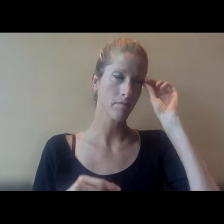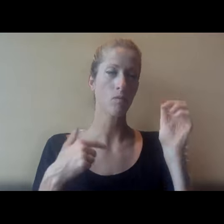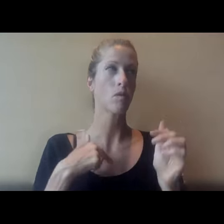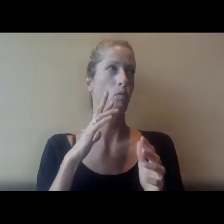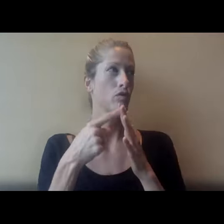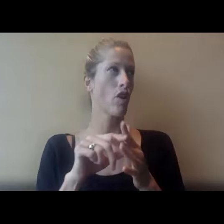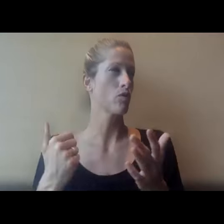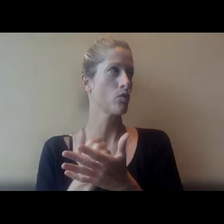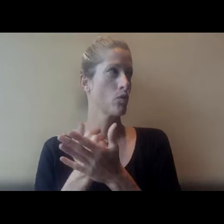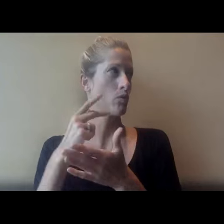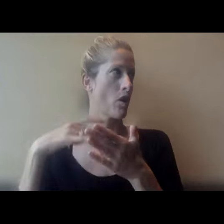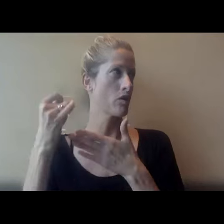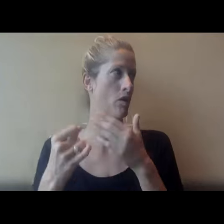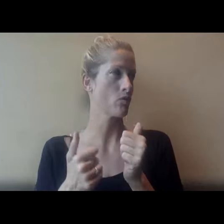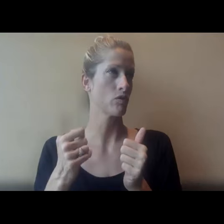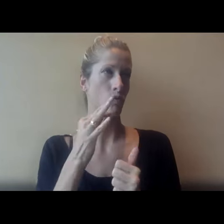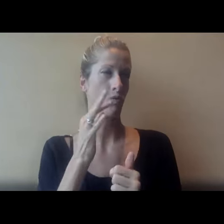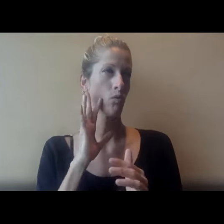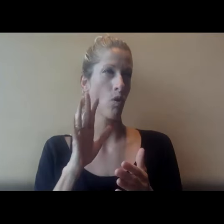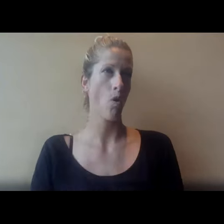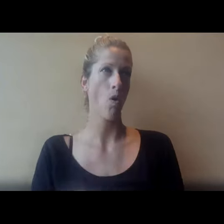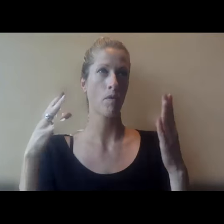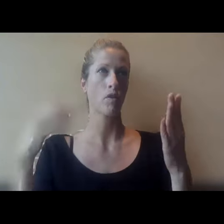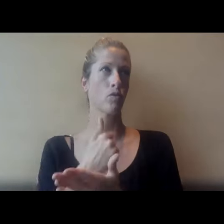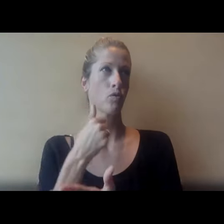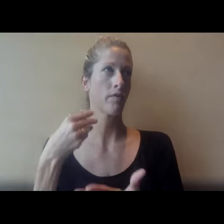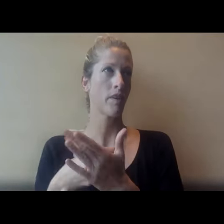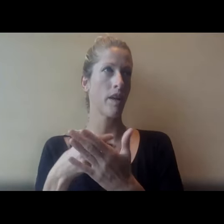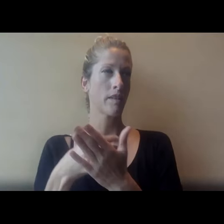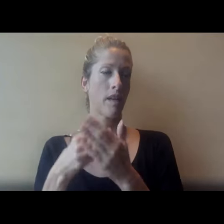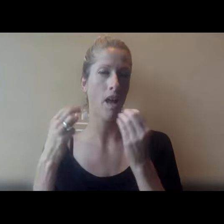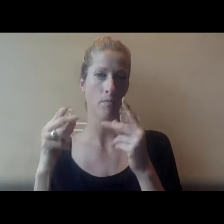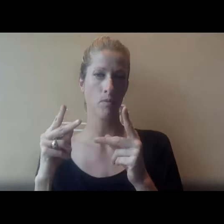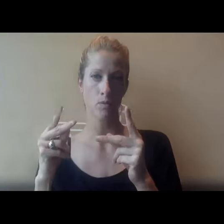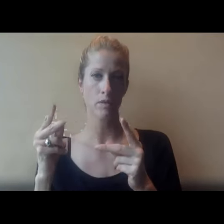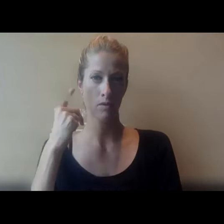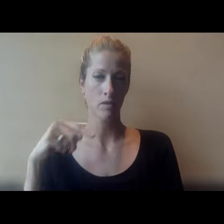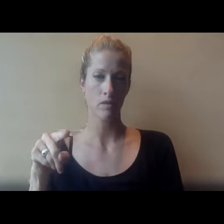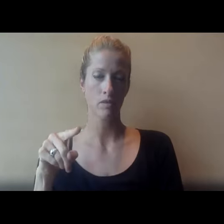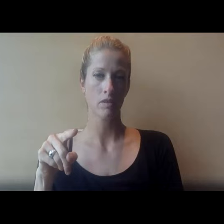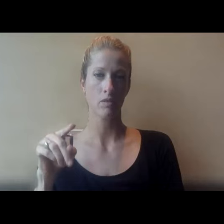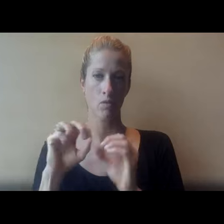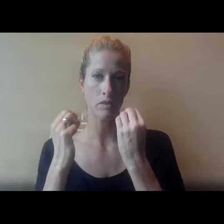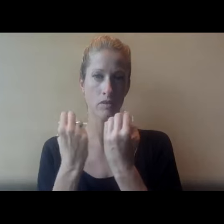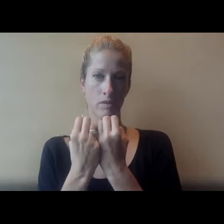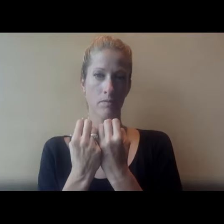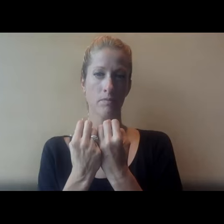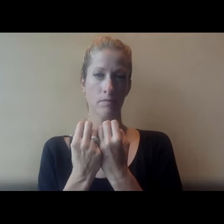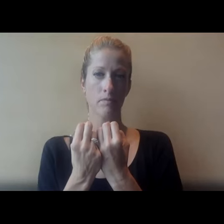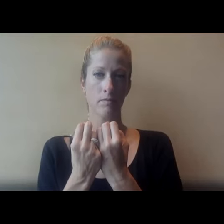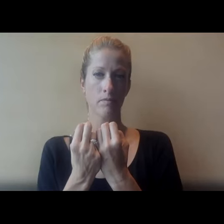new project, which opens up other funding opportunities for your organizations,